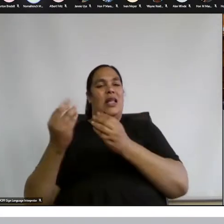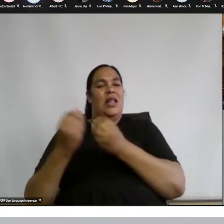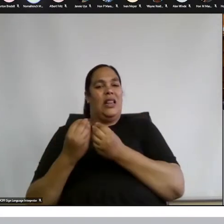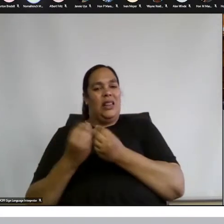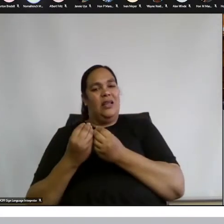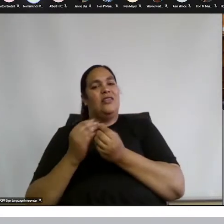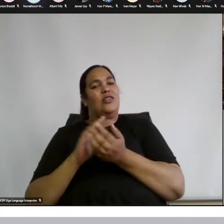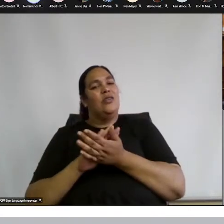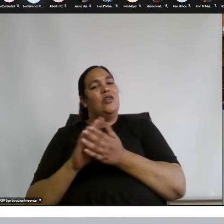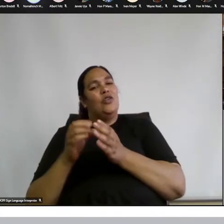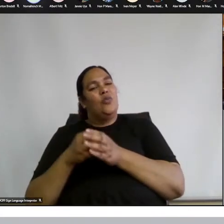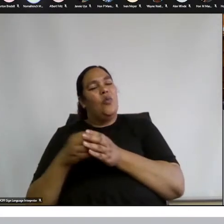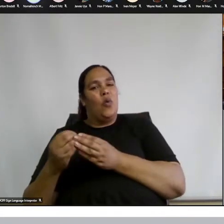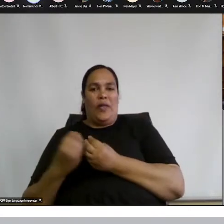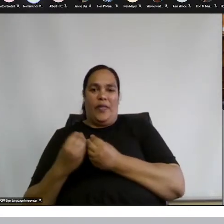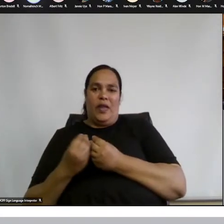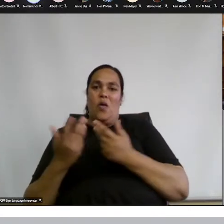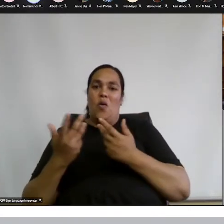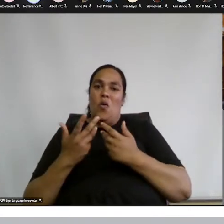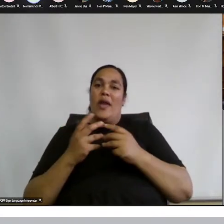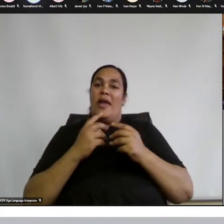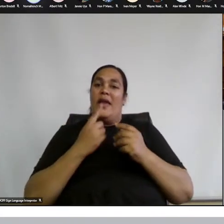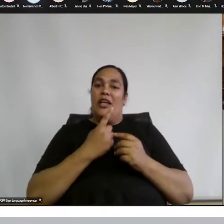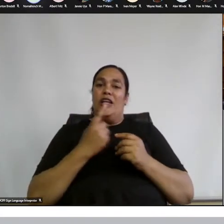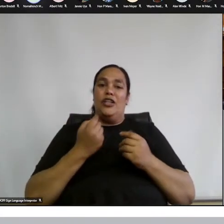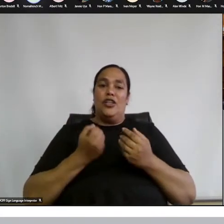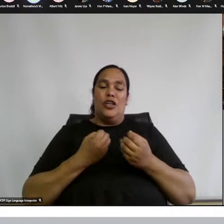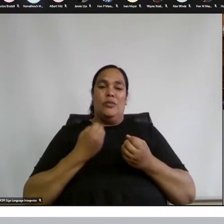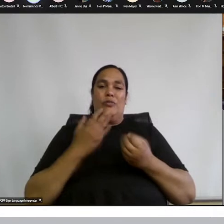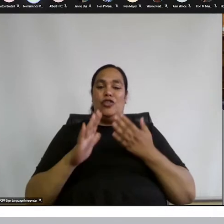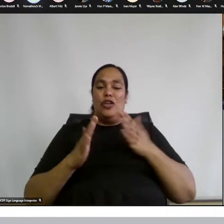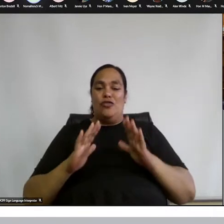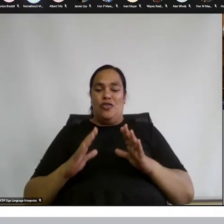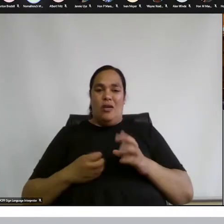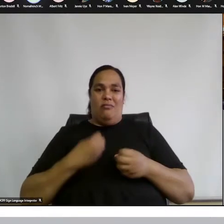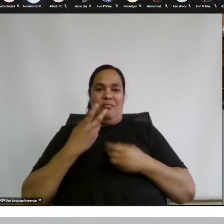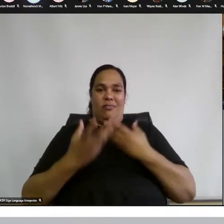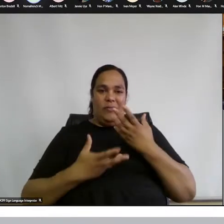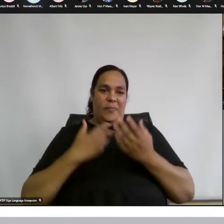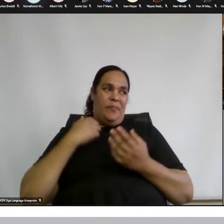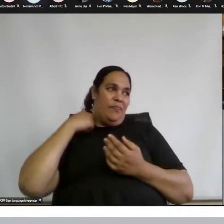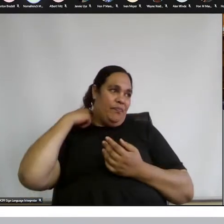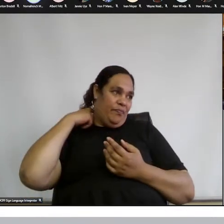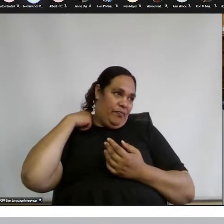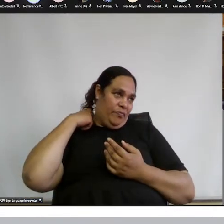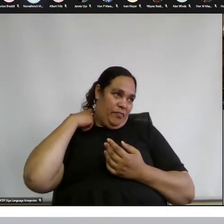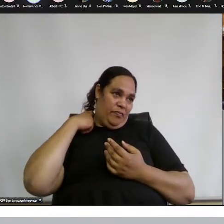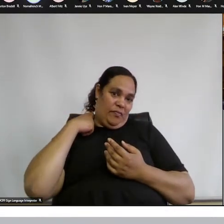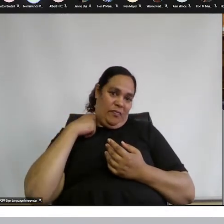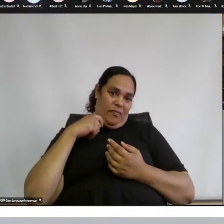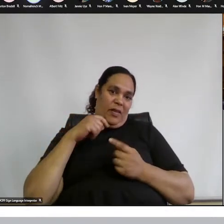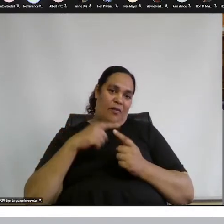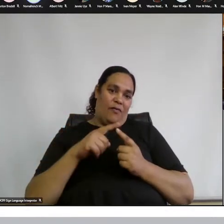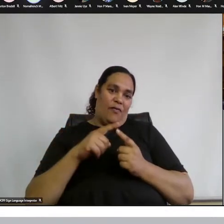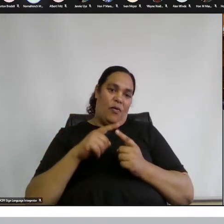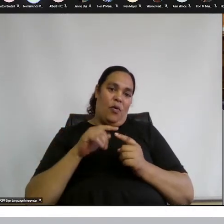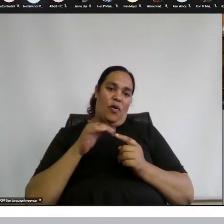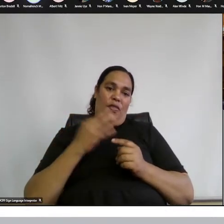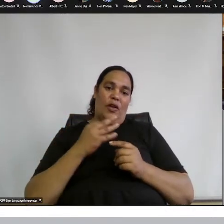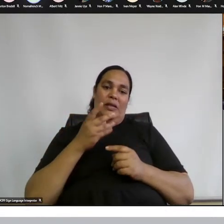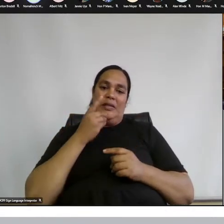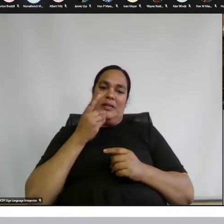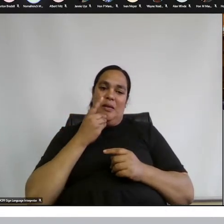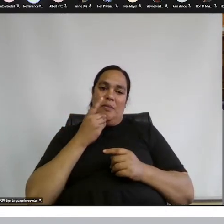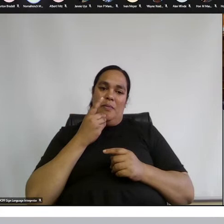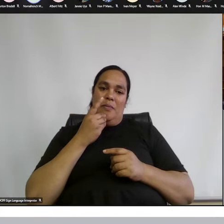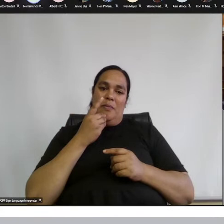smaller things where every gesture, because one of the other parts of the good is about everyone has always been supportive of